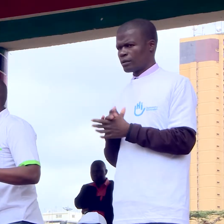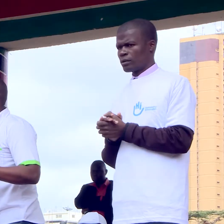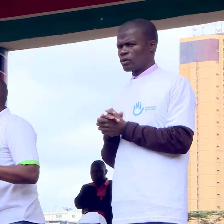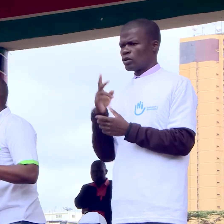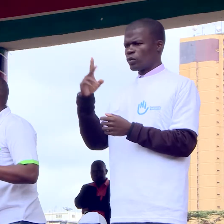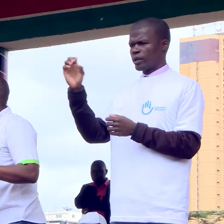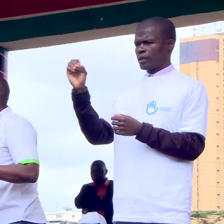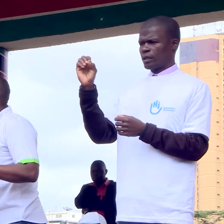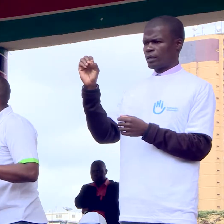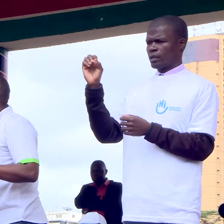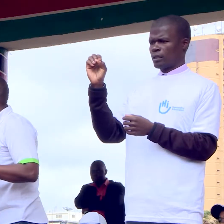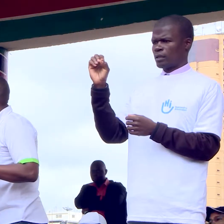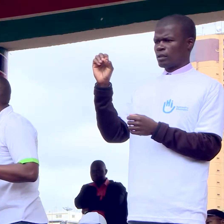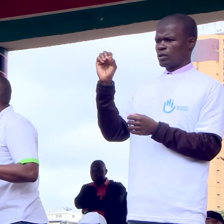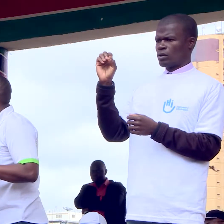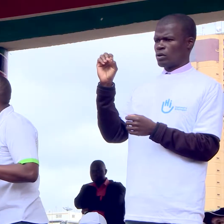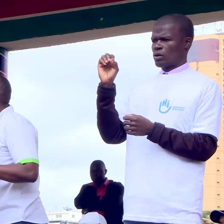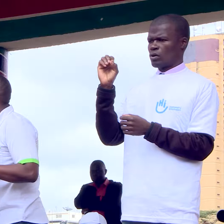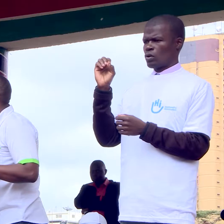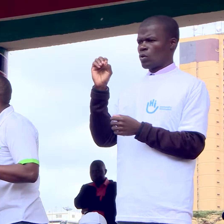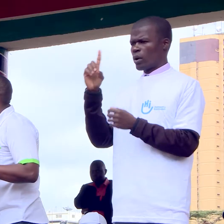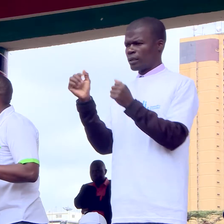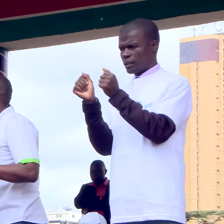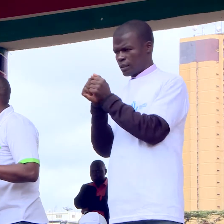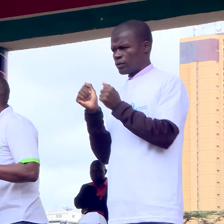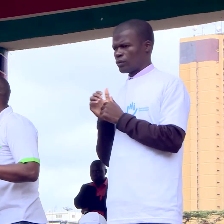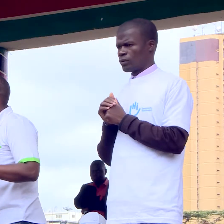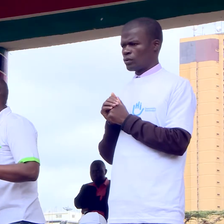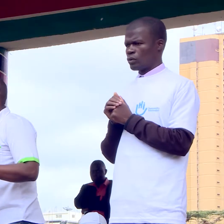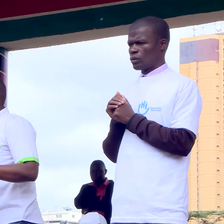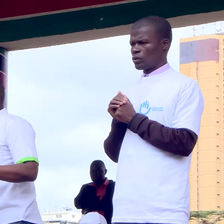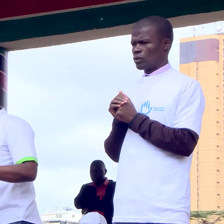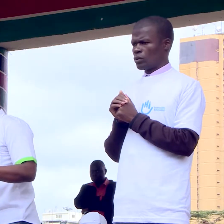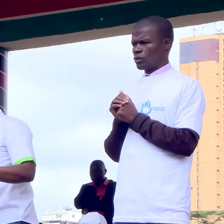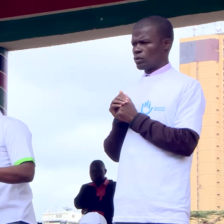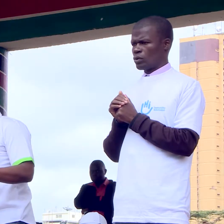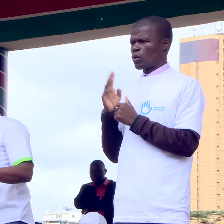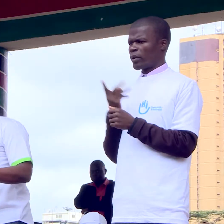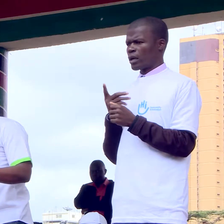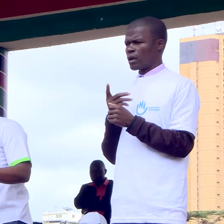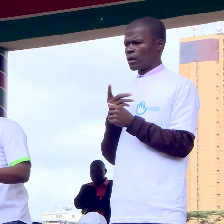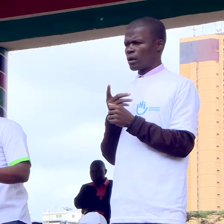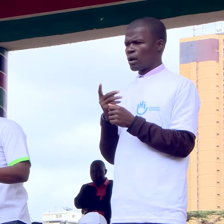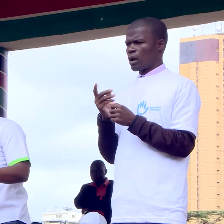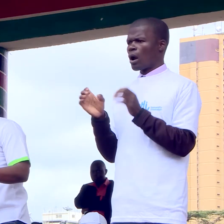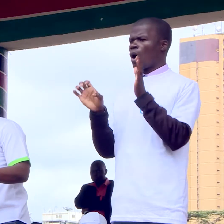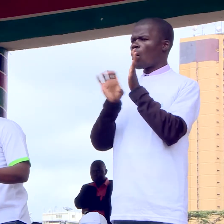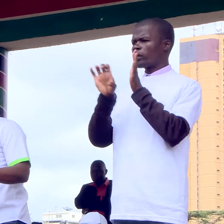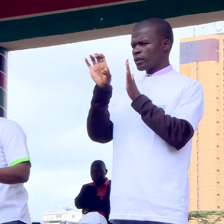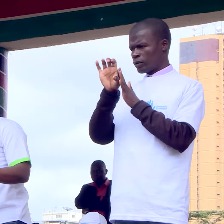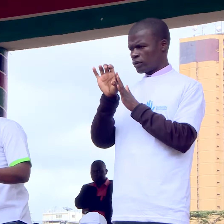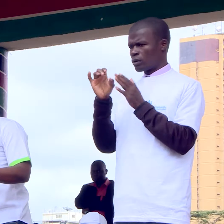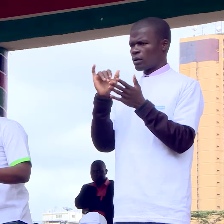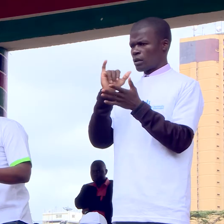in 2010, we passed a constitution which gave independent institutions authority and